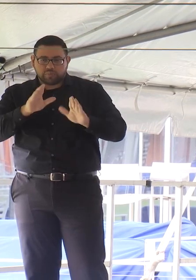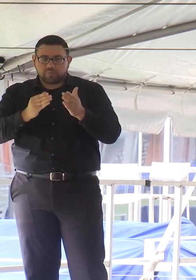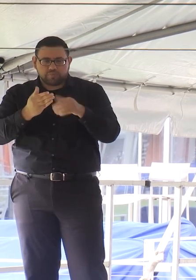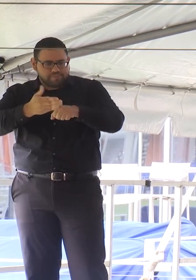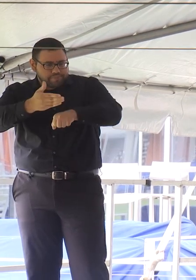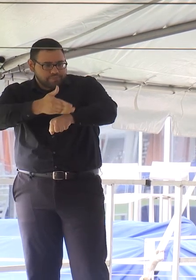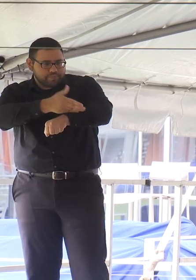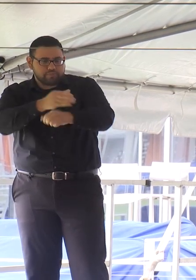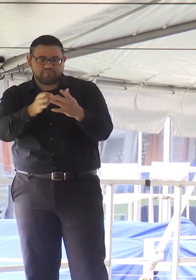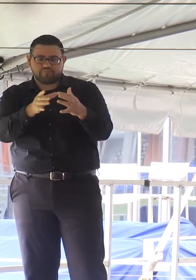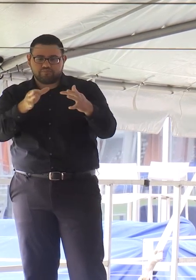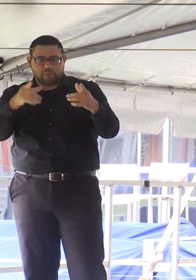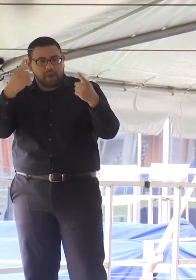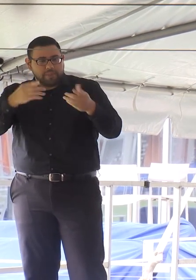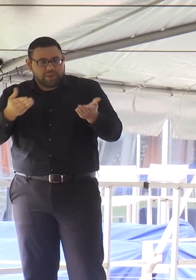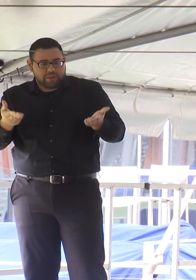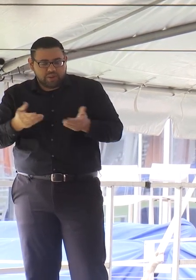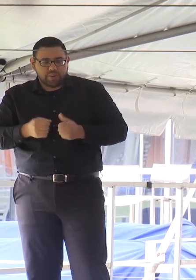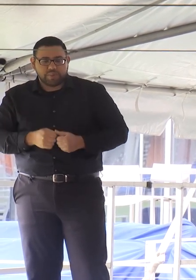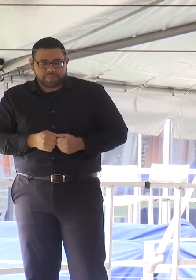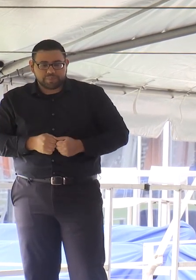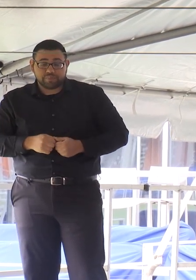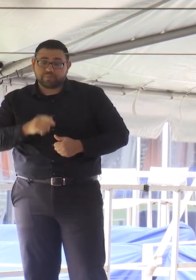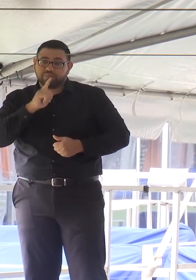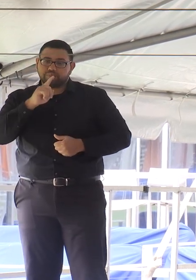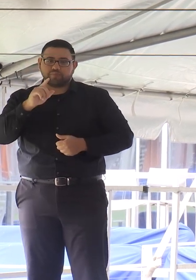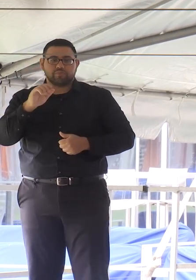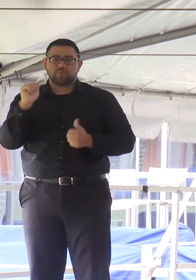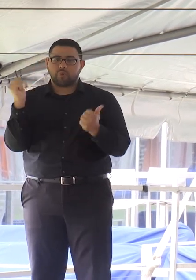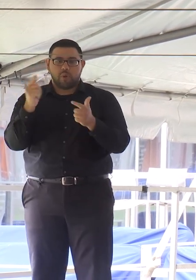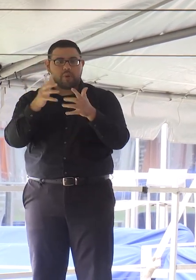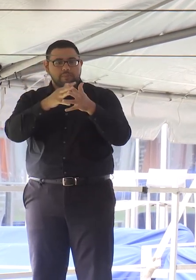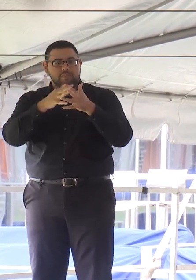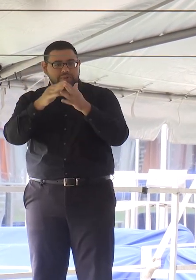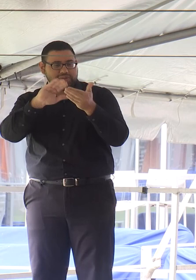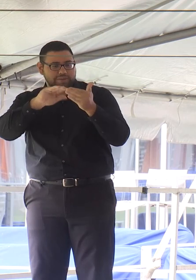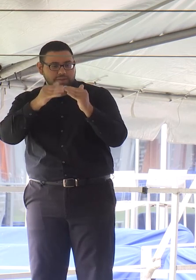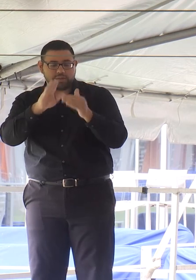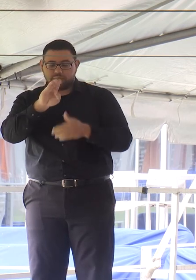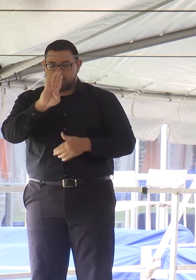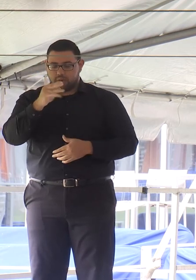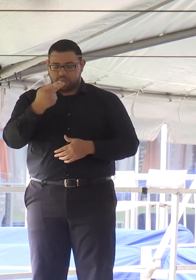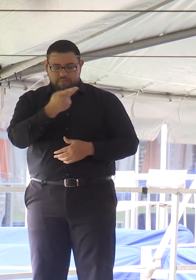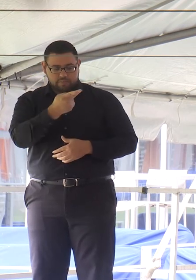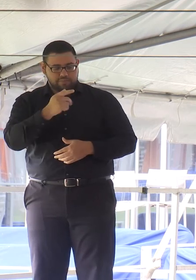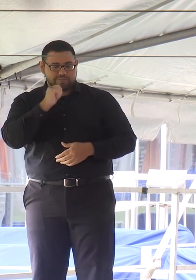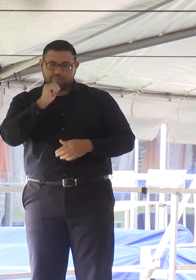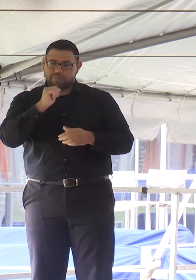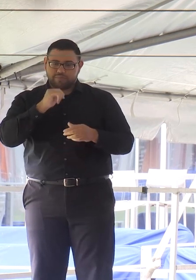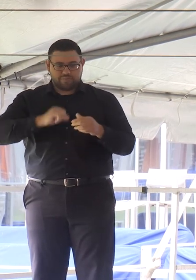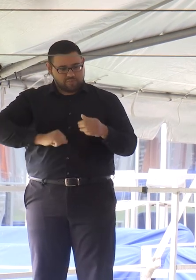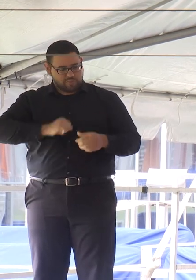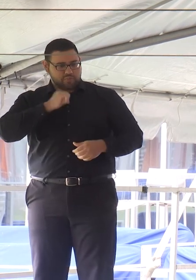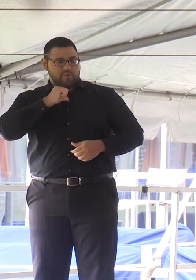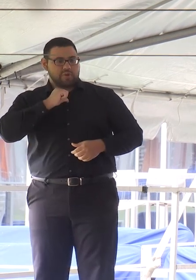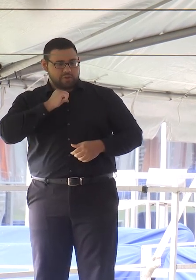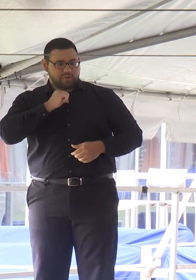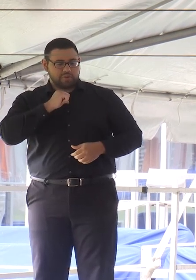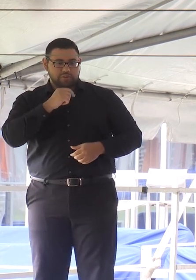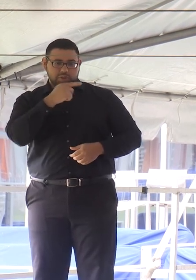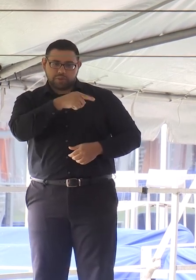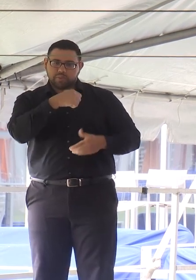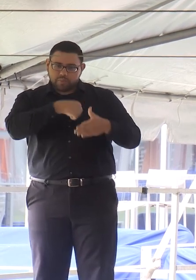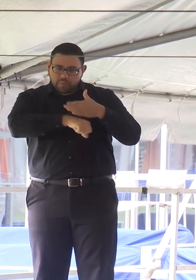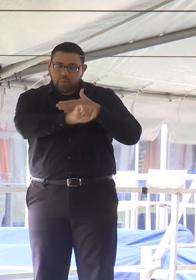growth and what's happening here, and it is the All-American City, and Bob and I couldn't be more proud. He